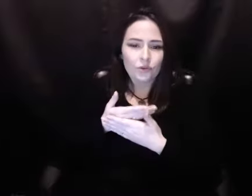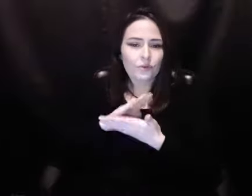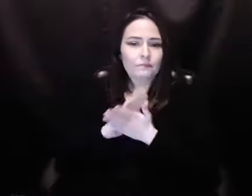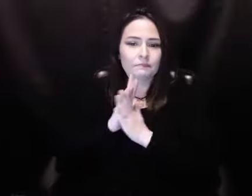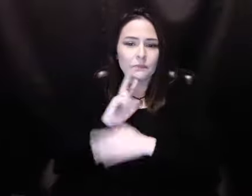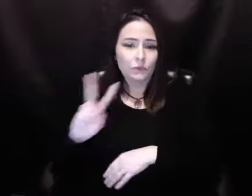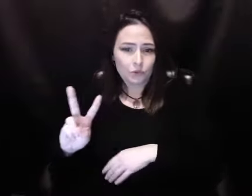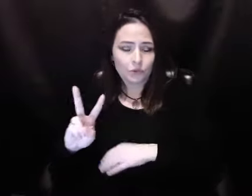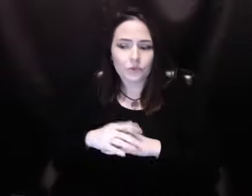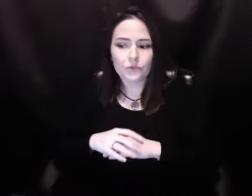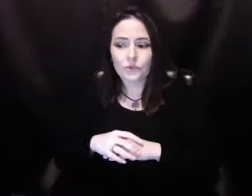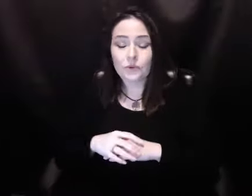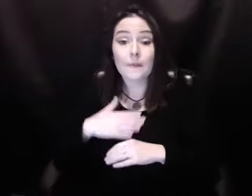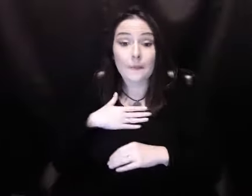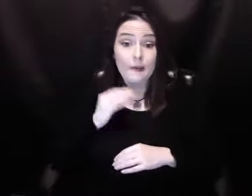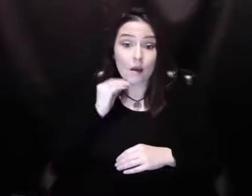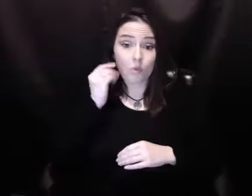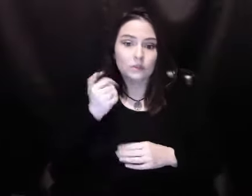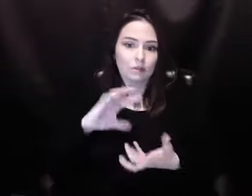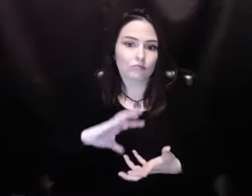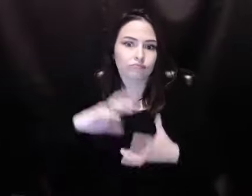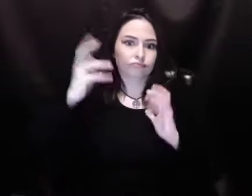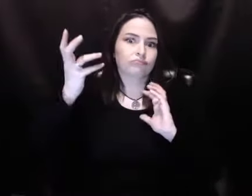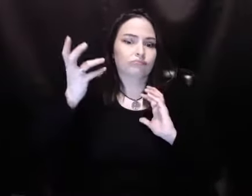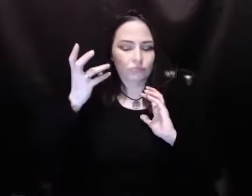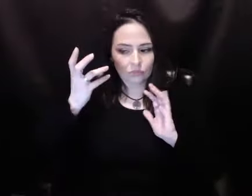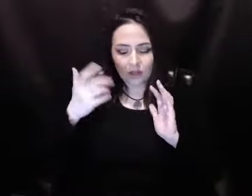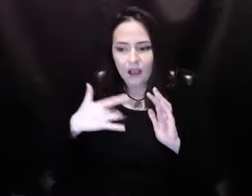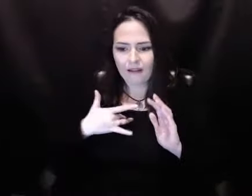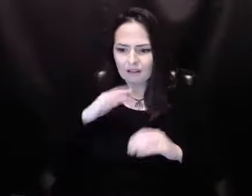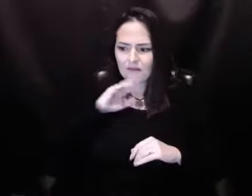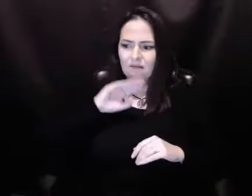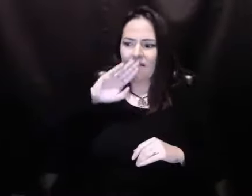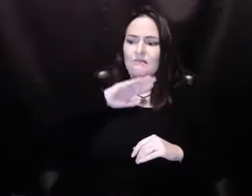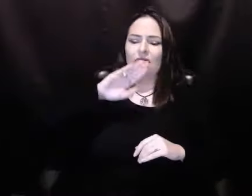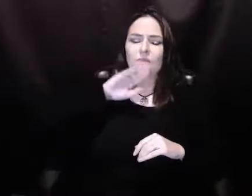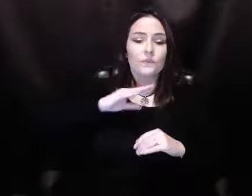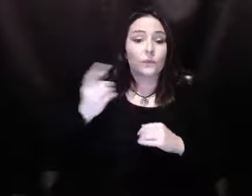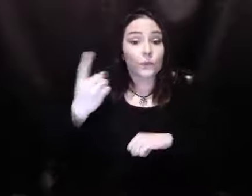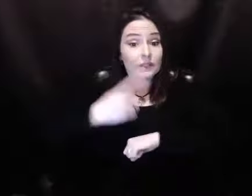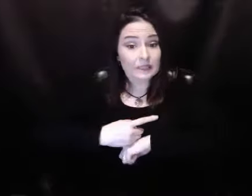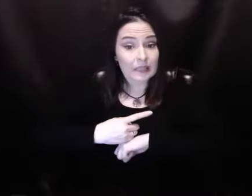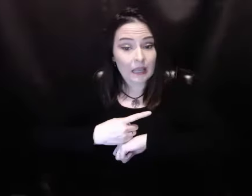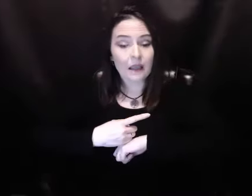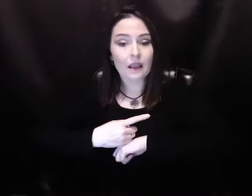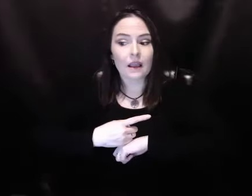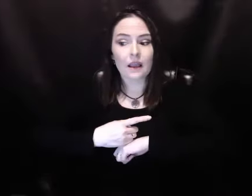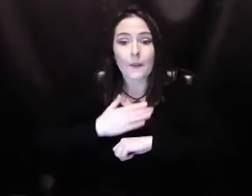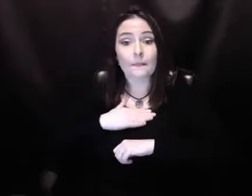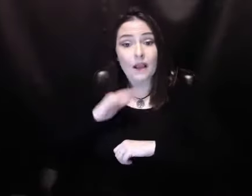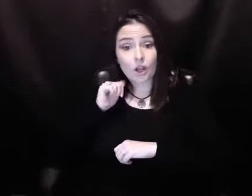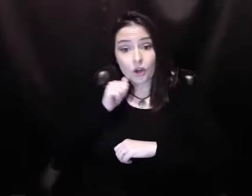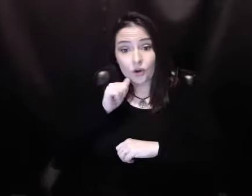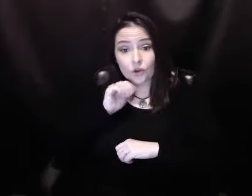my daughter, my soul searching really began. I desperately wanted to be a good parent, but